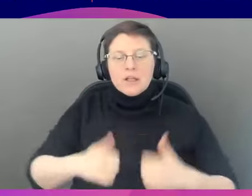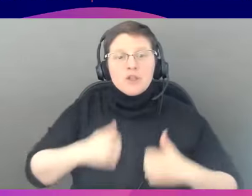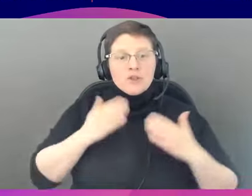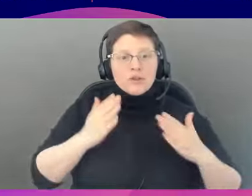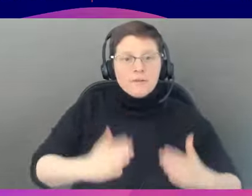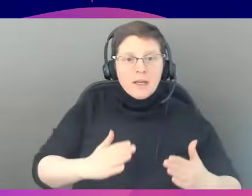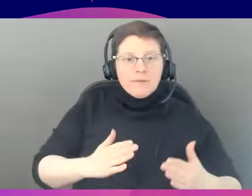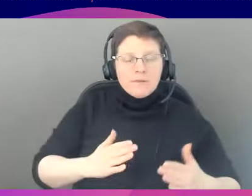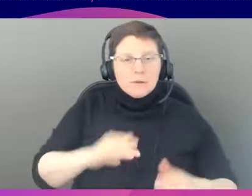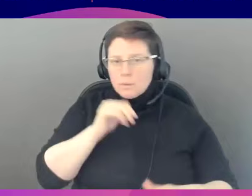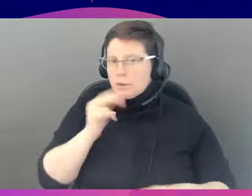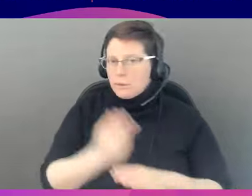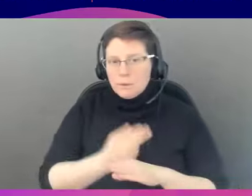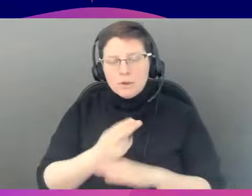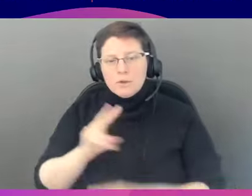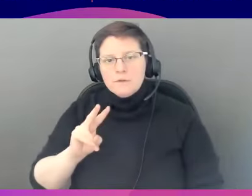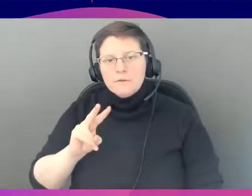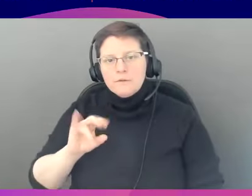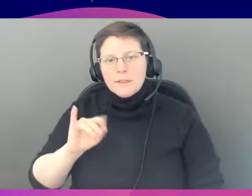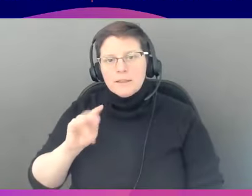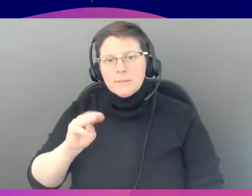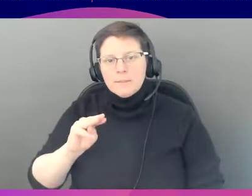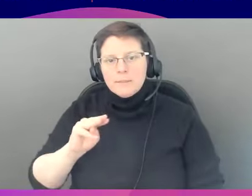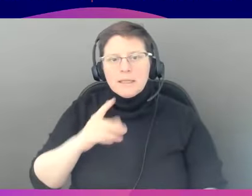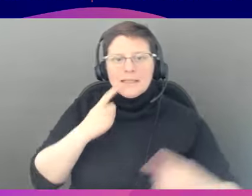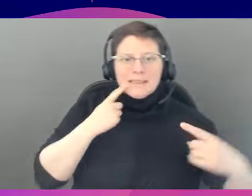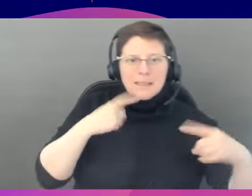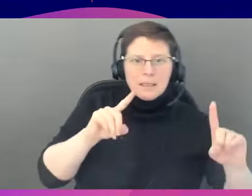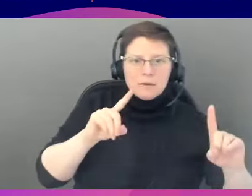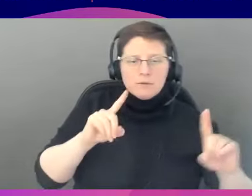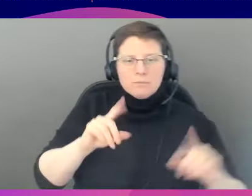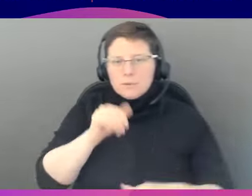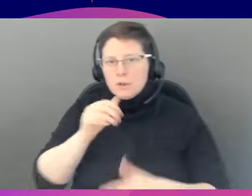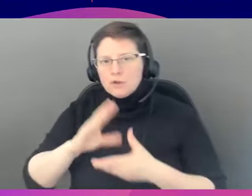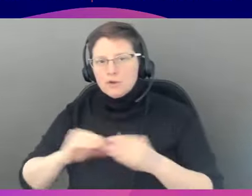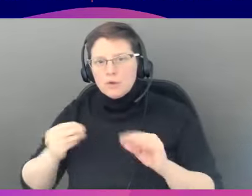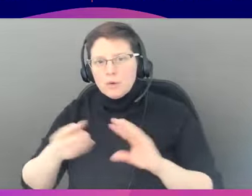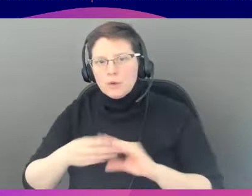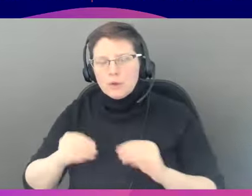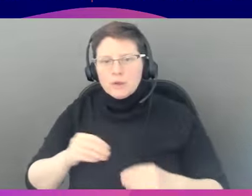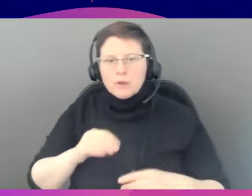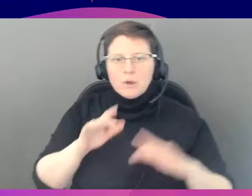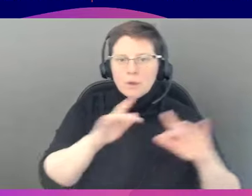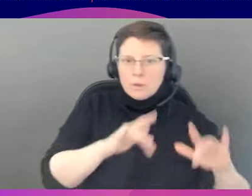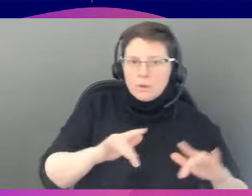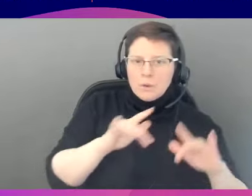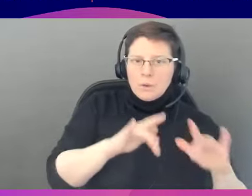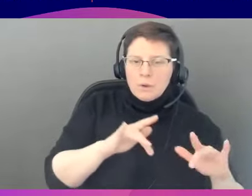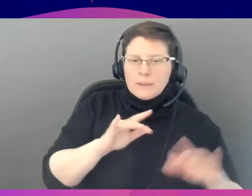than victims, declarations rather than stories, reported rather than